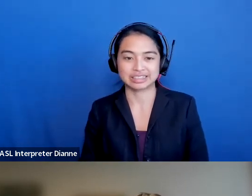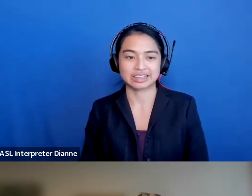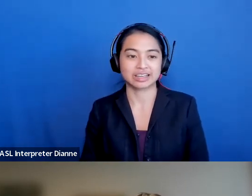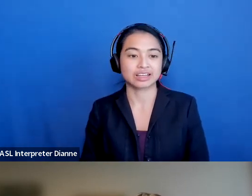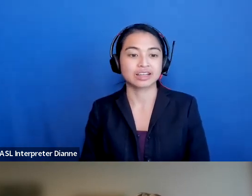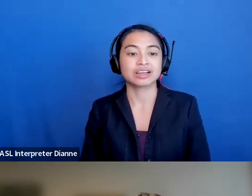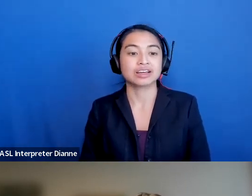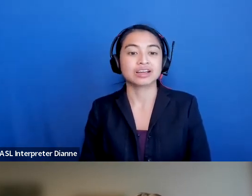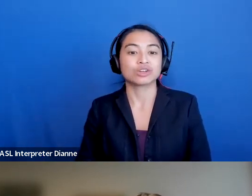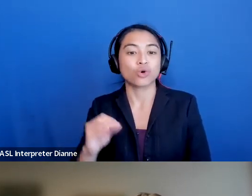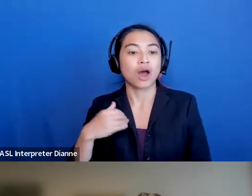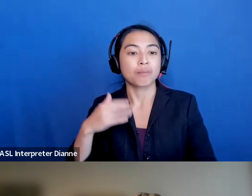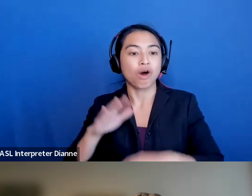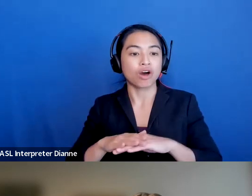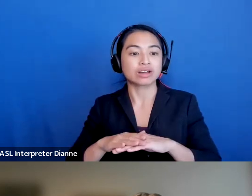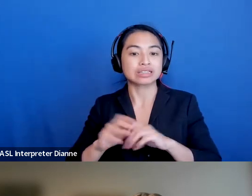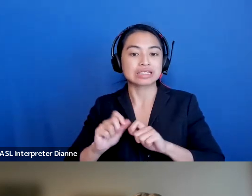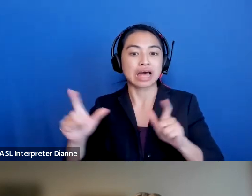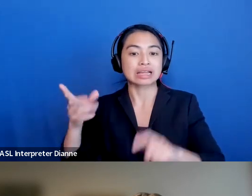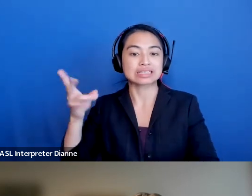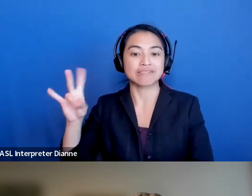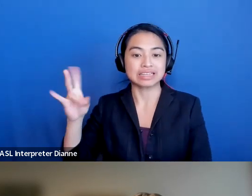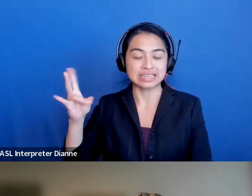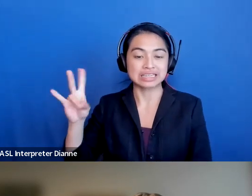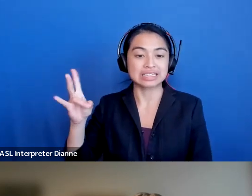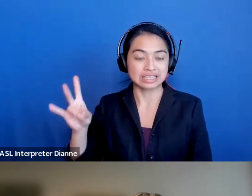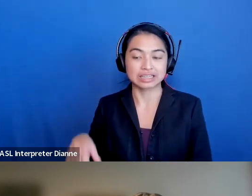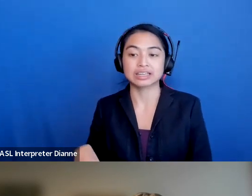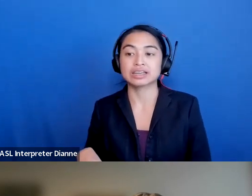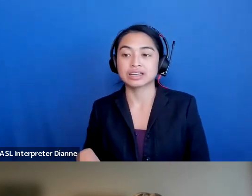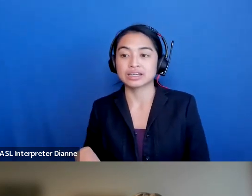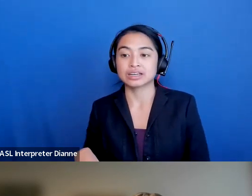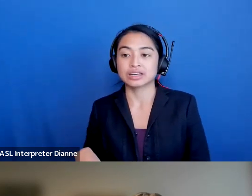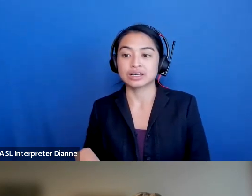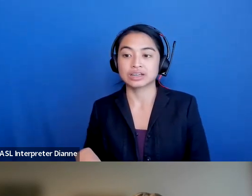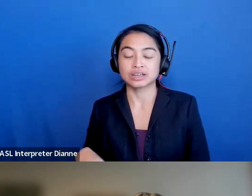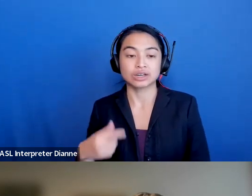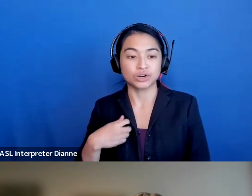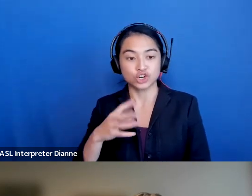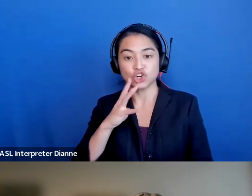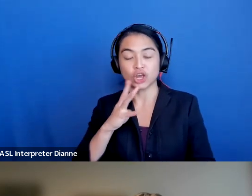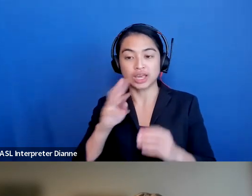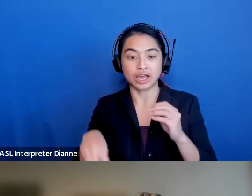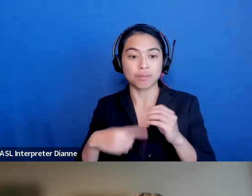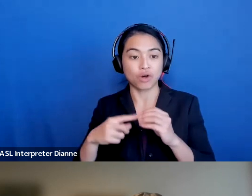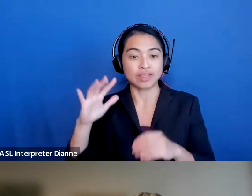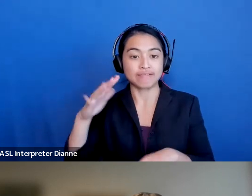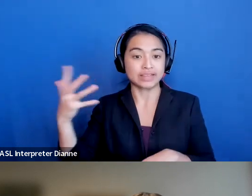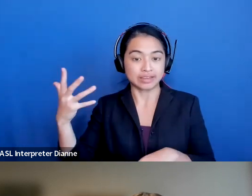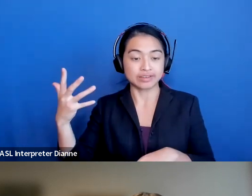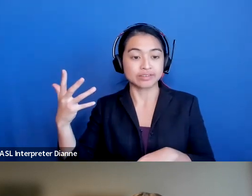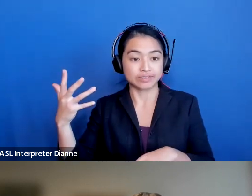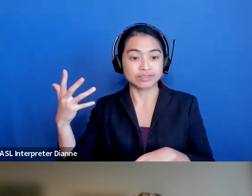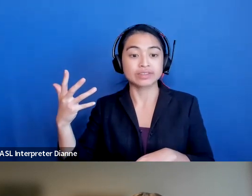I am on slide 17 now, and we are talking about the 5th component of